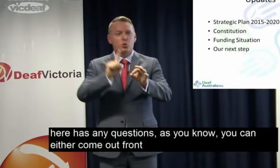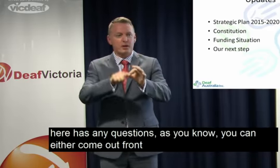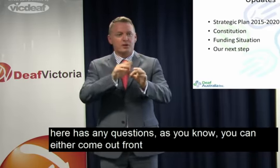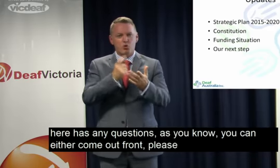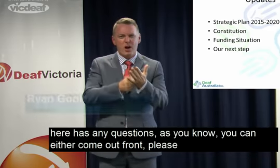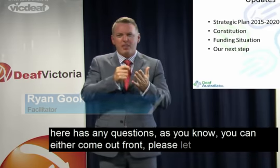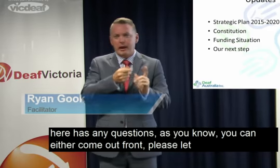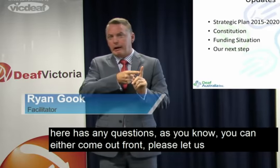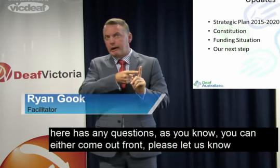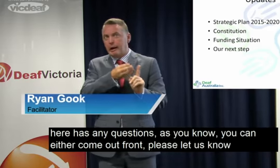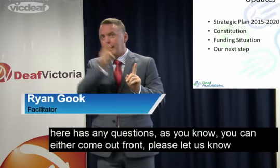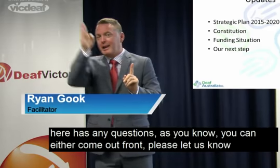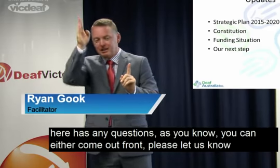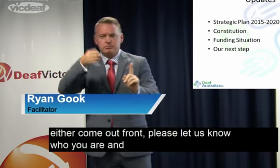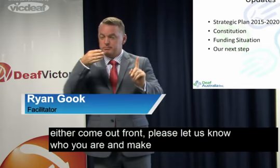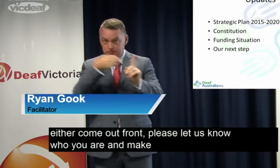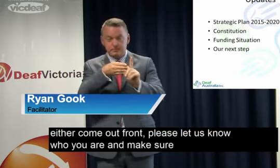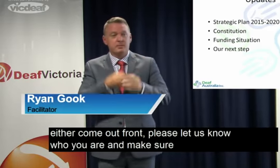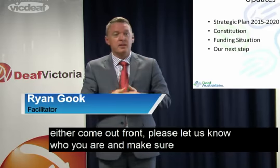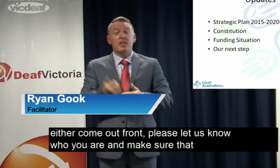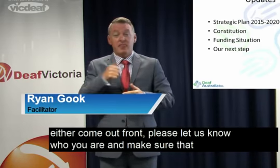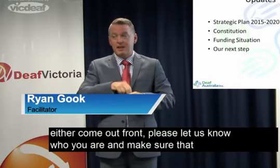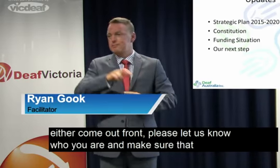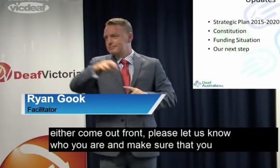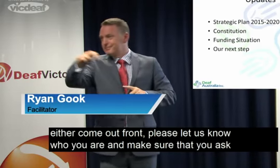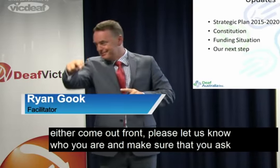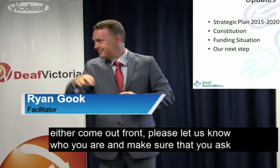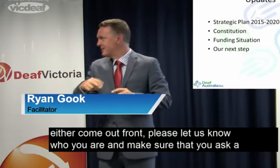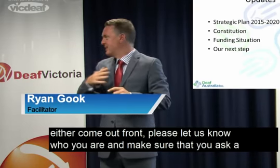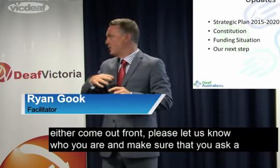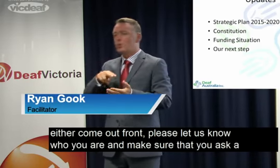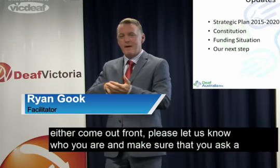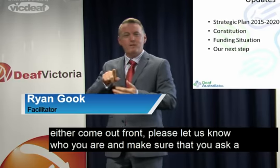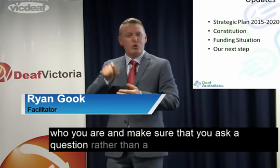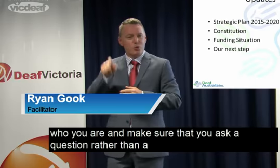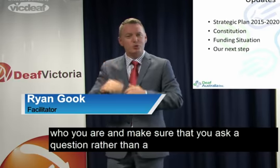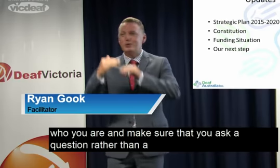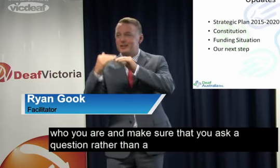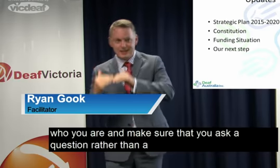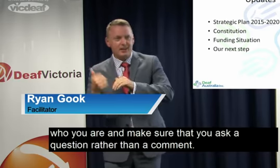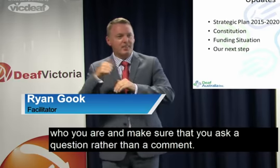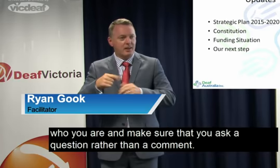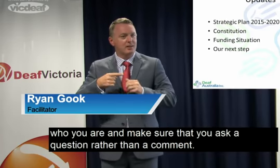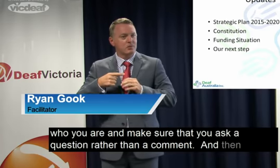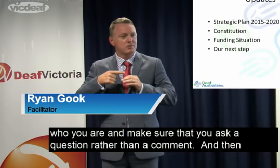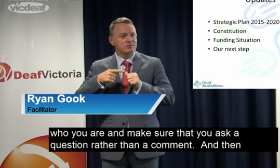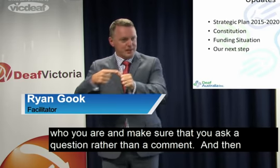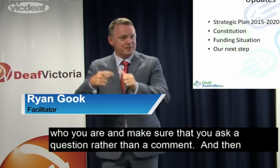that you ask a question rather than a comment, and then you can go and sit down. And